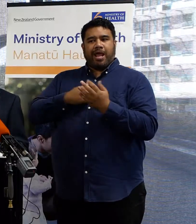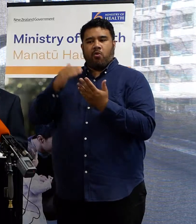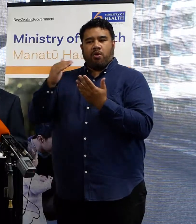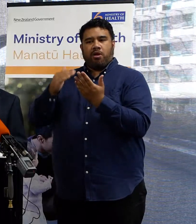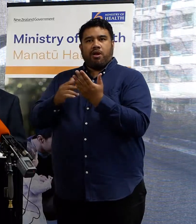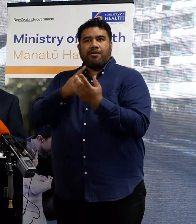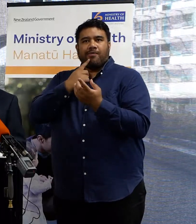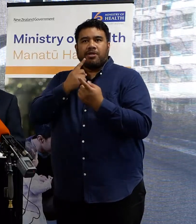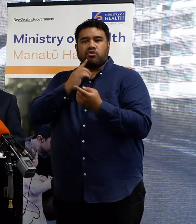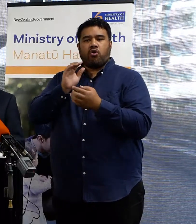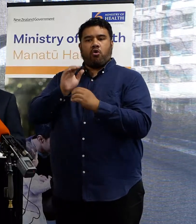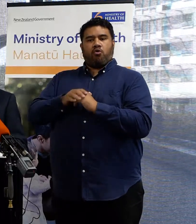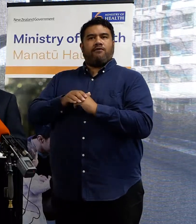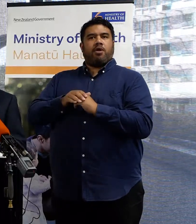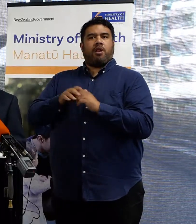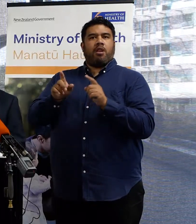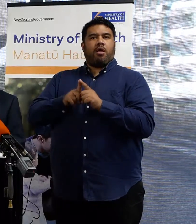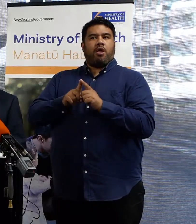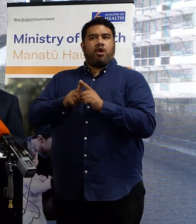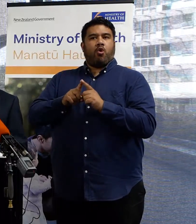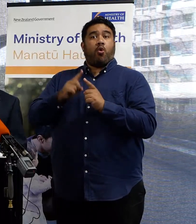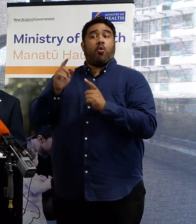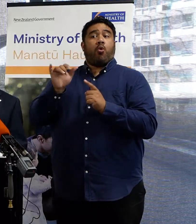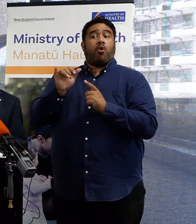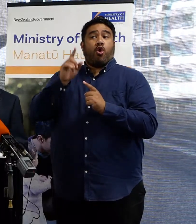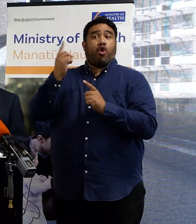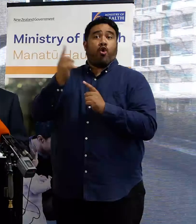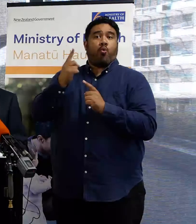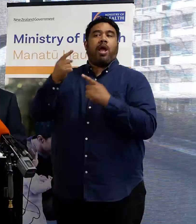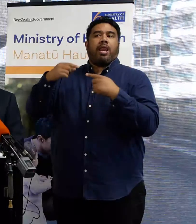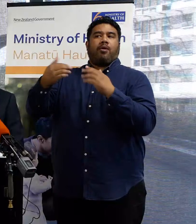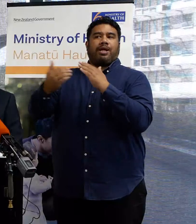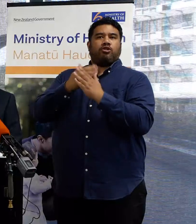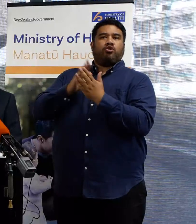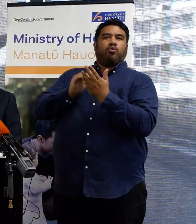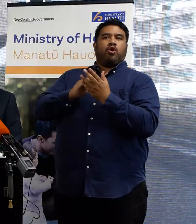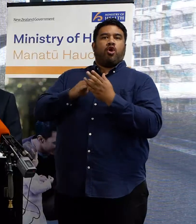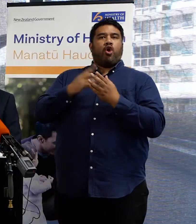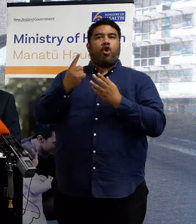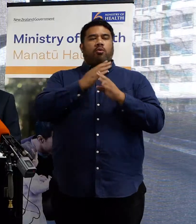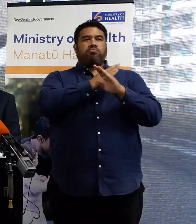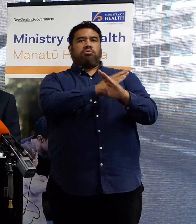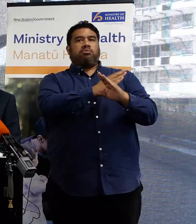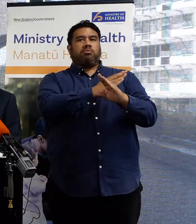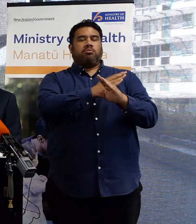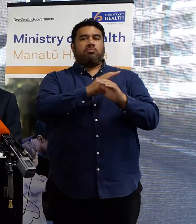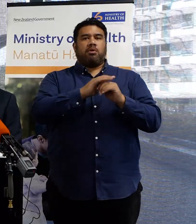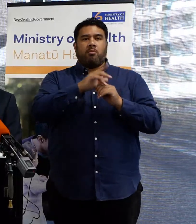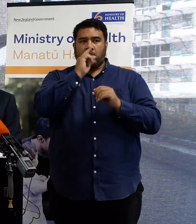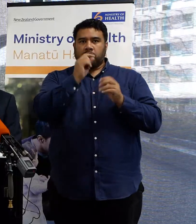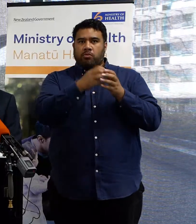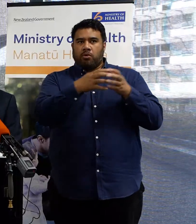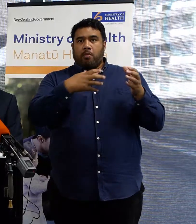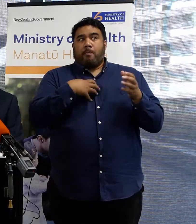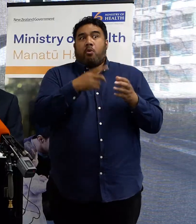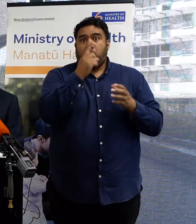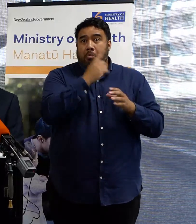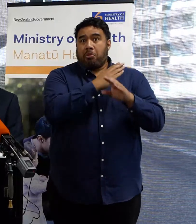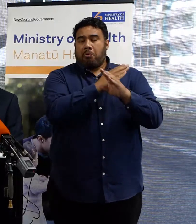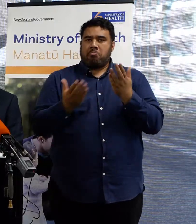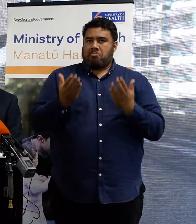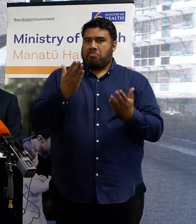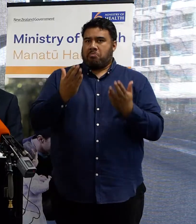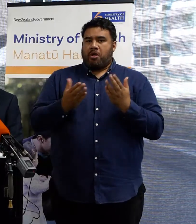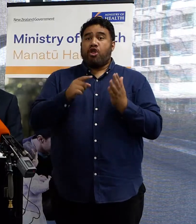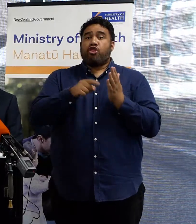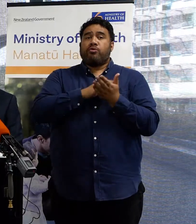might have a suspicion of if they are symptomatic, and therefore move to testing. So we're expecting their advice on Thursday morning,